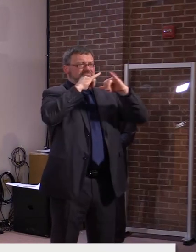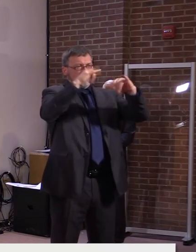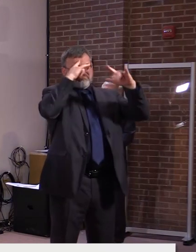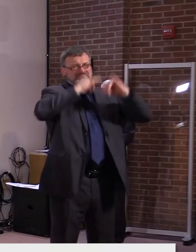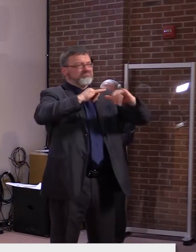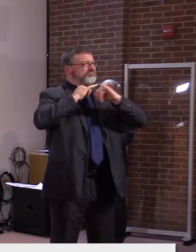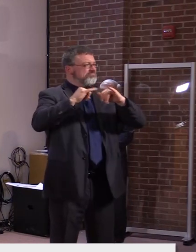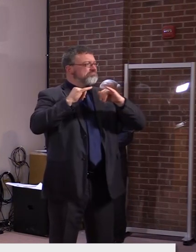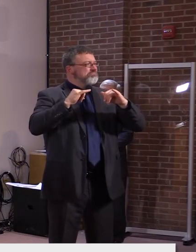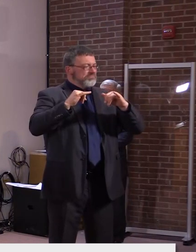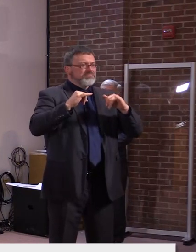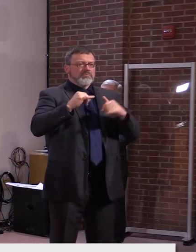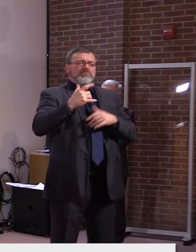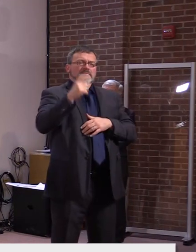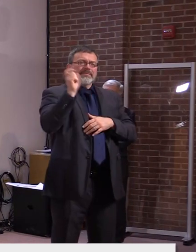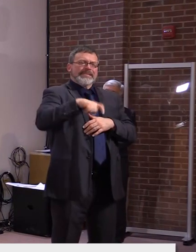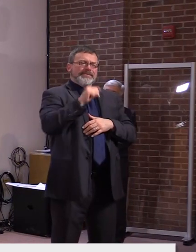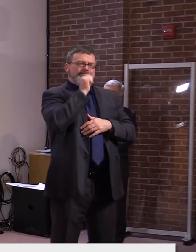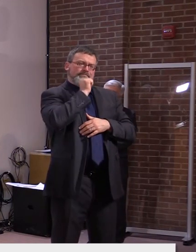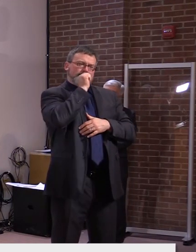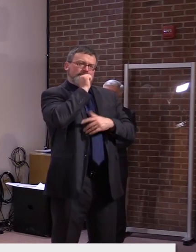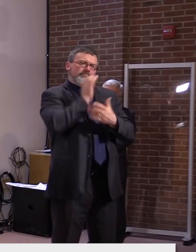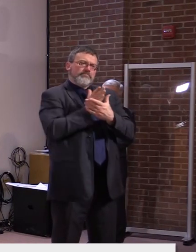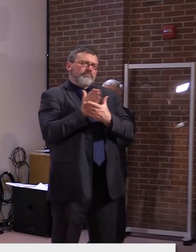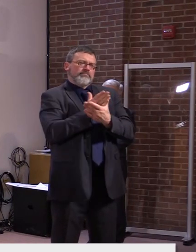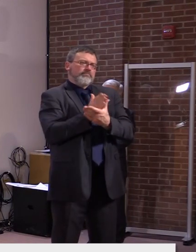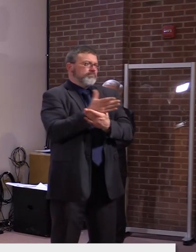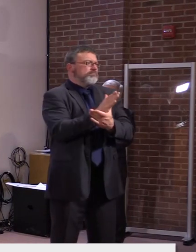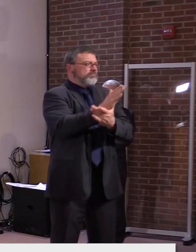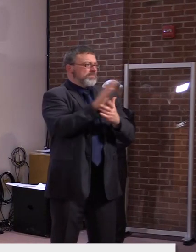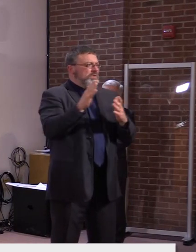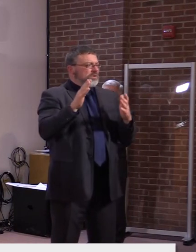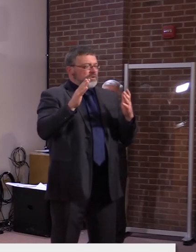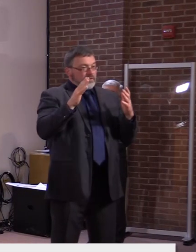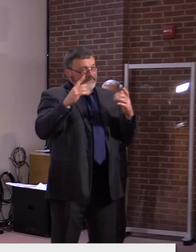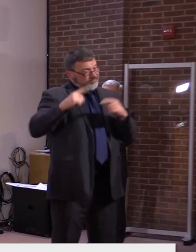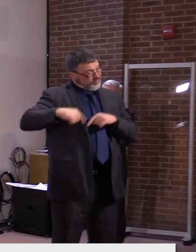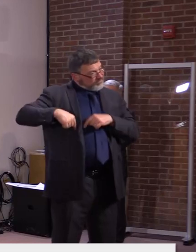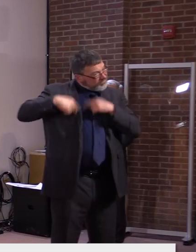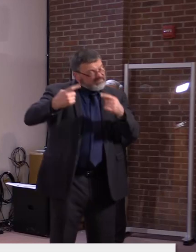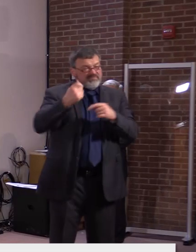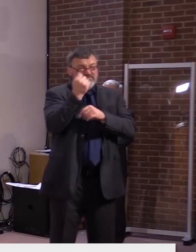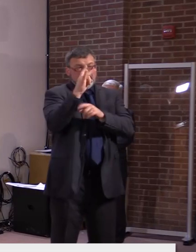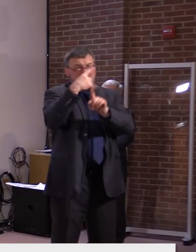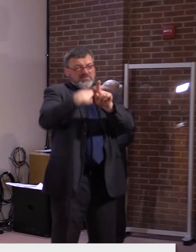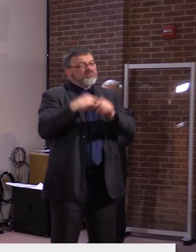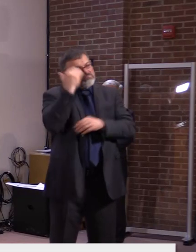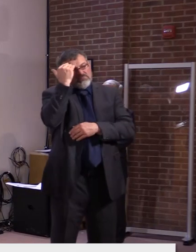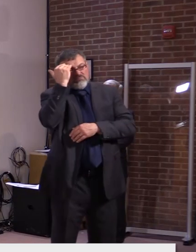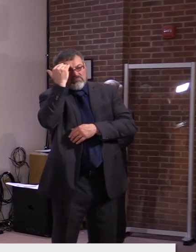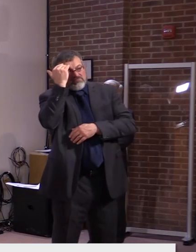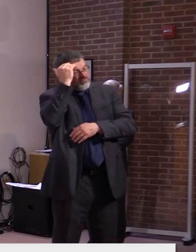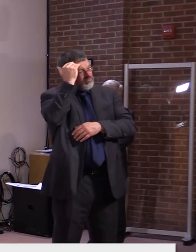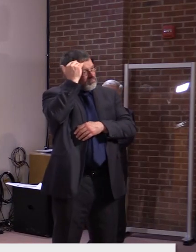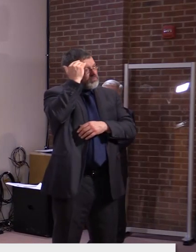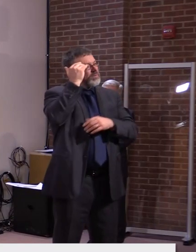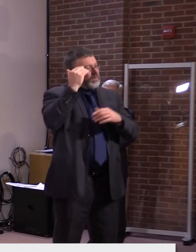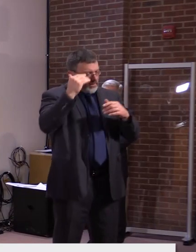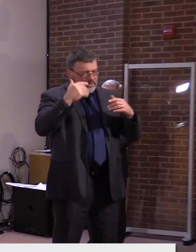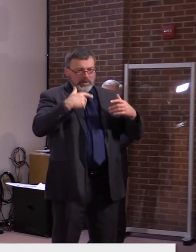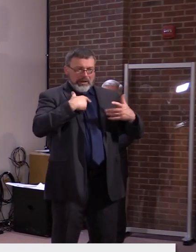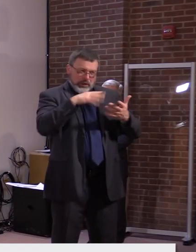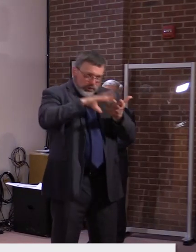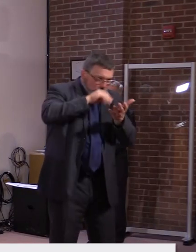18 months or more of this pandemic. We're learning how to mitigate it. We've made